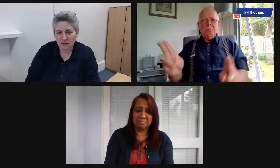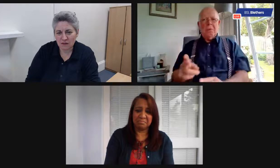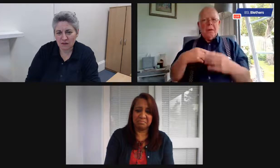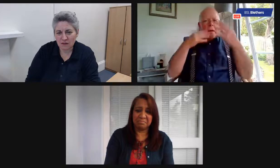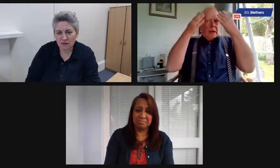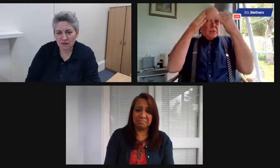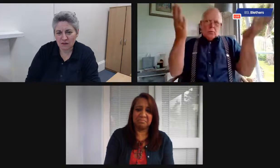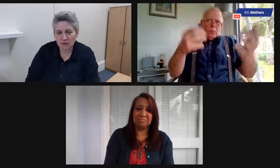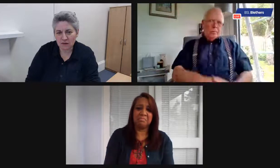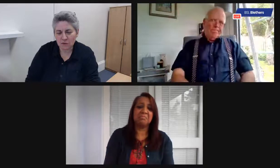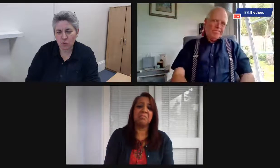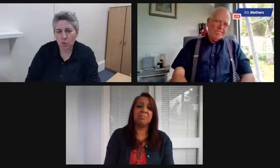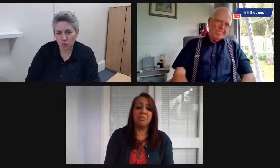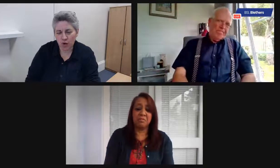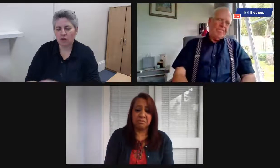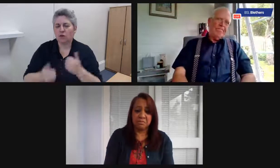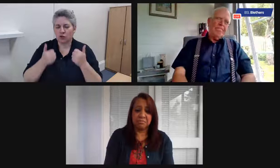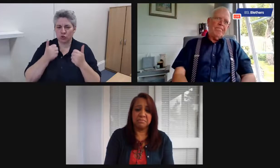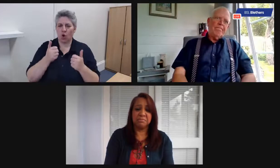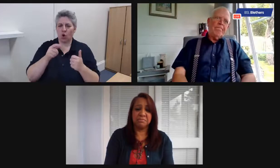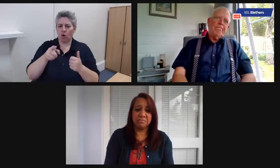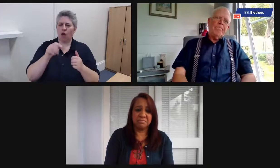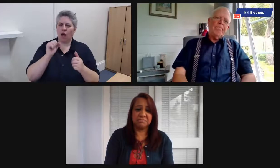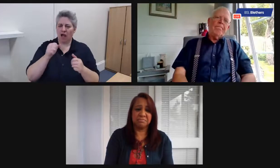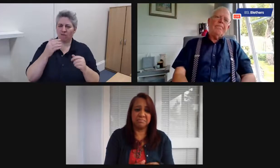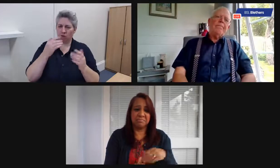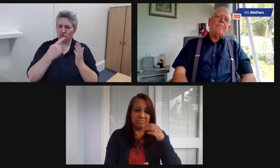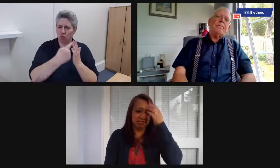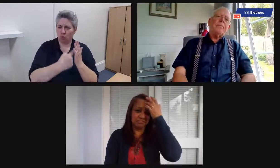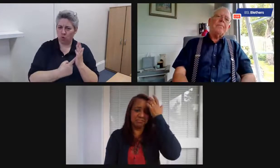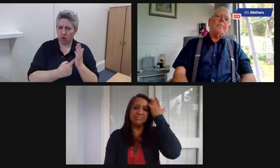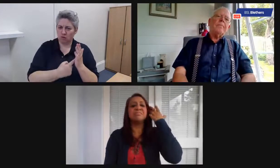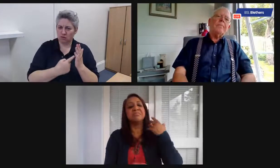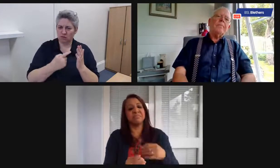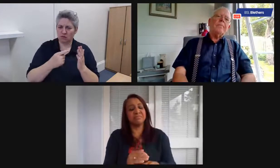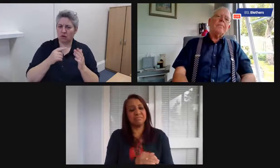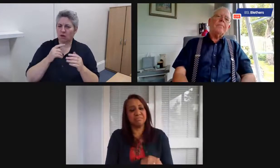the chemicals used in agriculture. I don't know. I'm not sure.